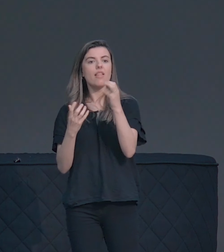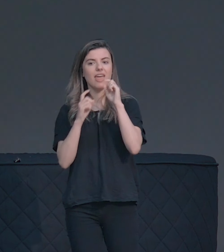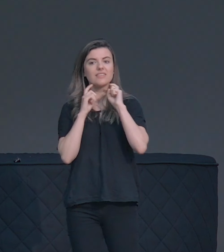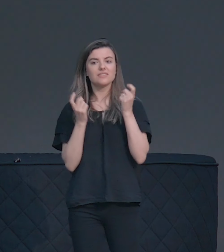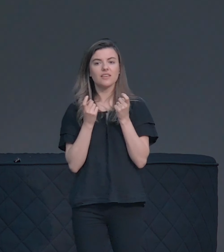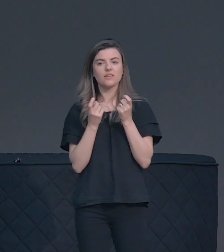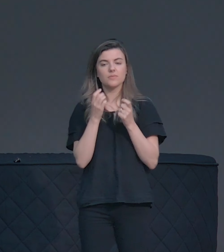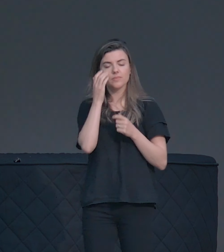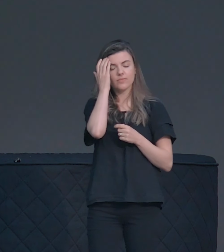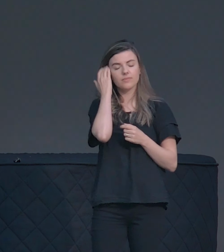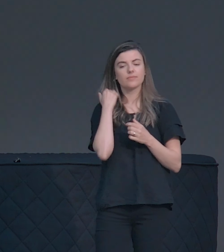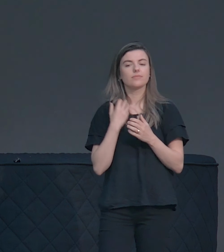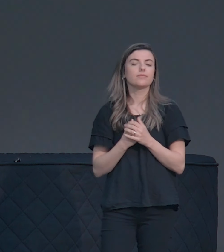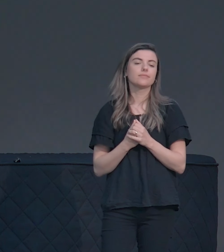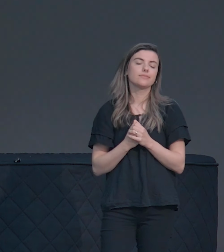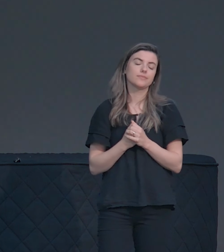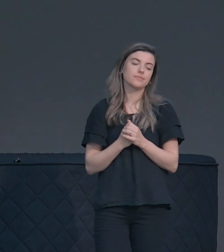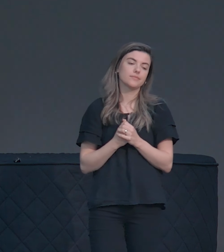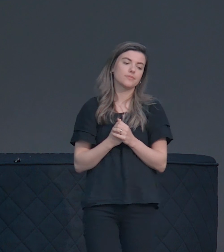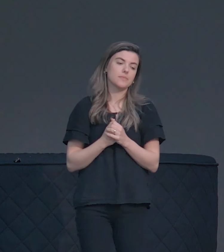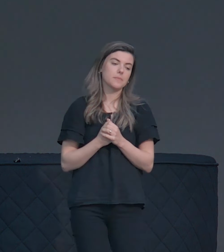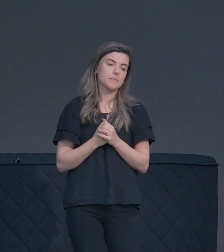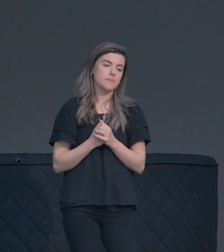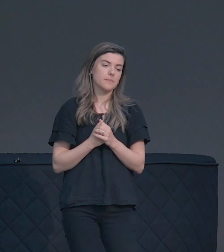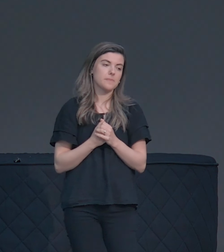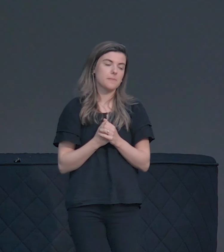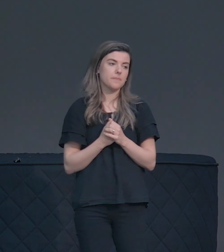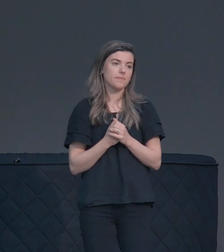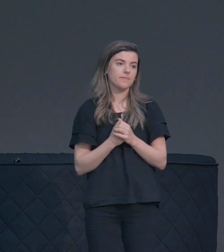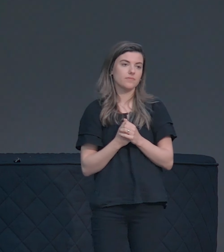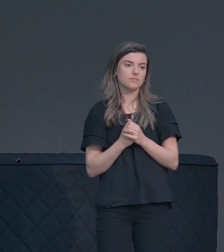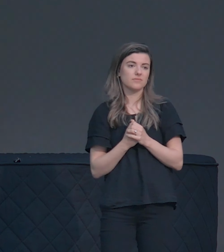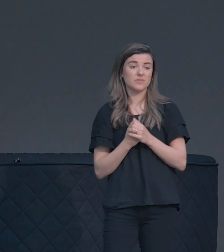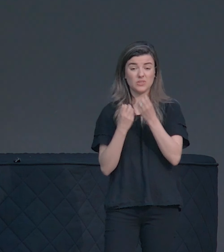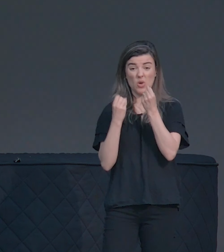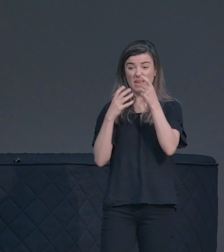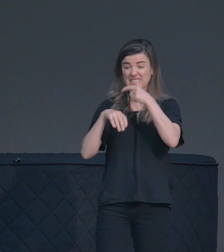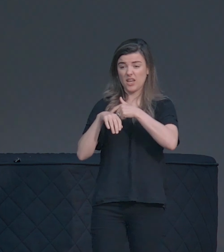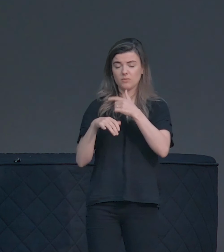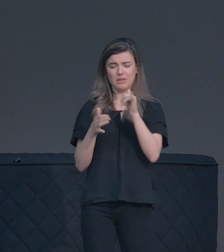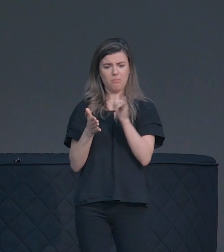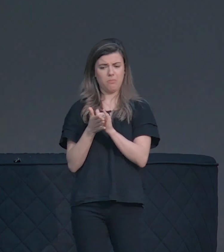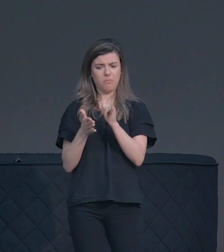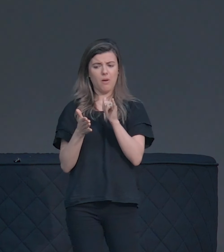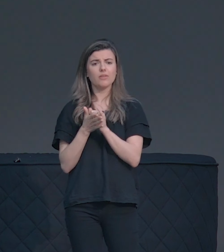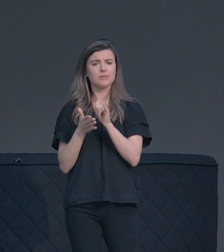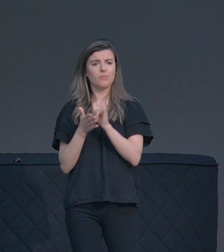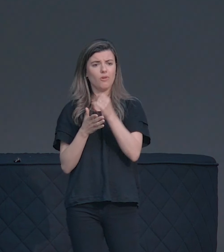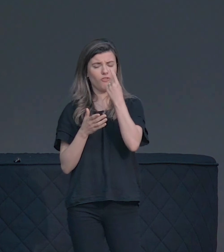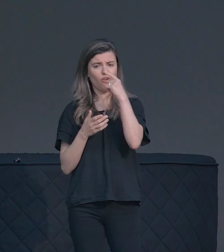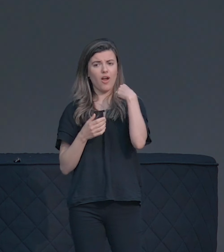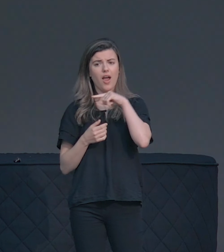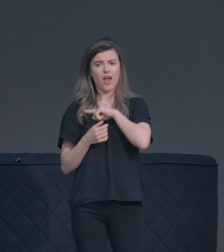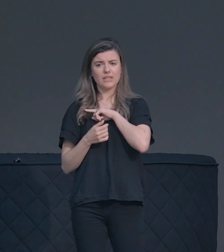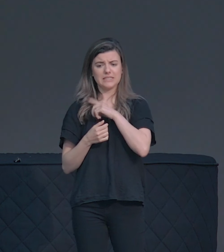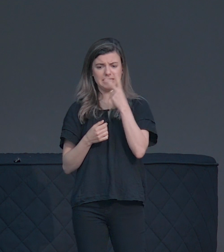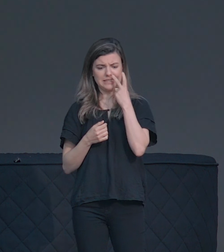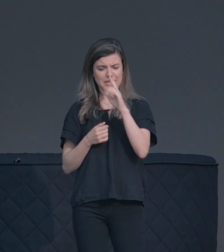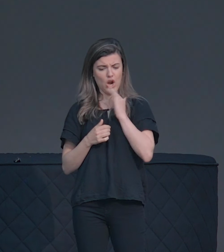sin. And so, in many cases, it's impossible to find a place in our own